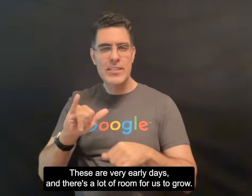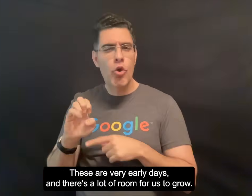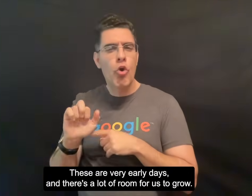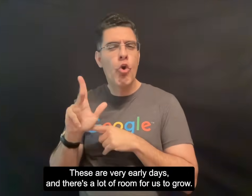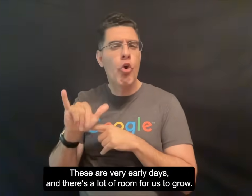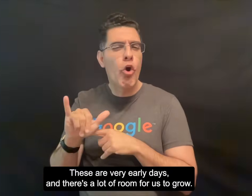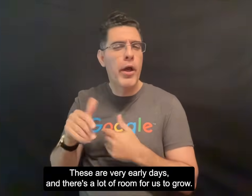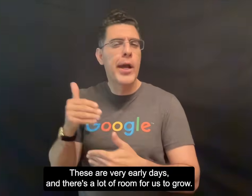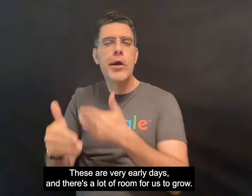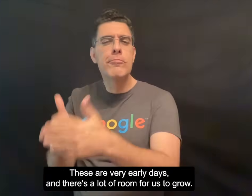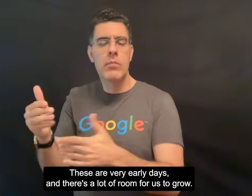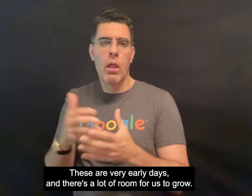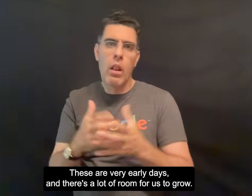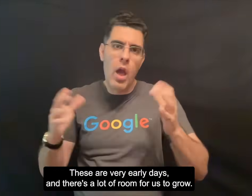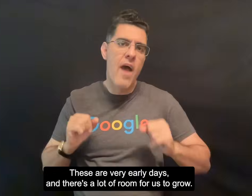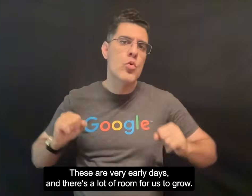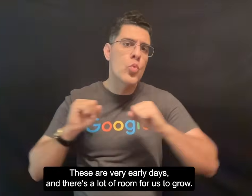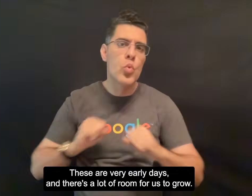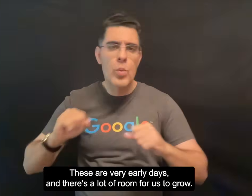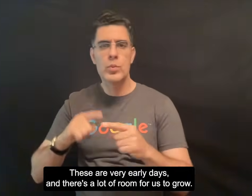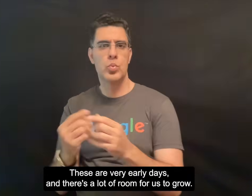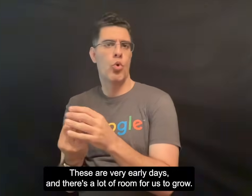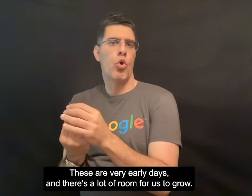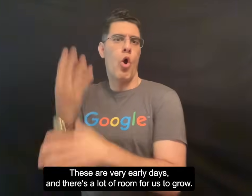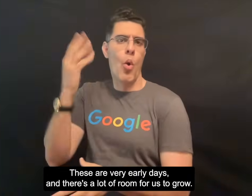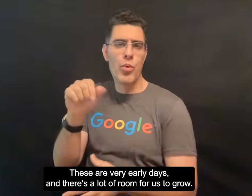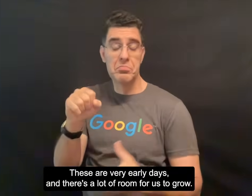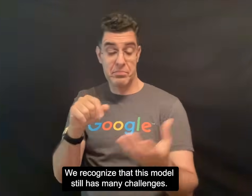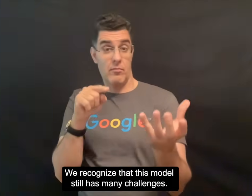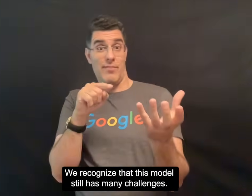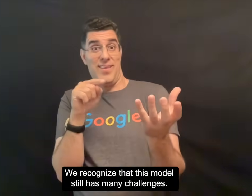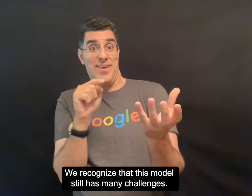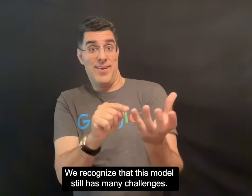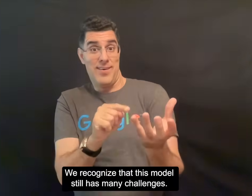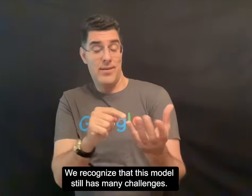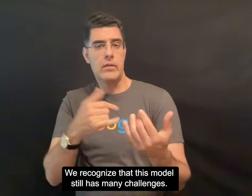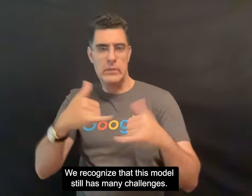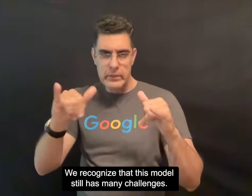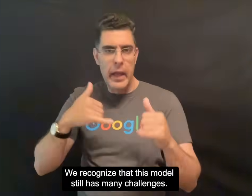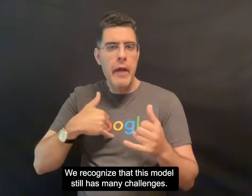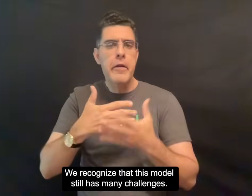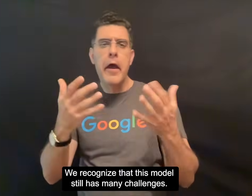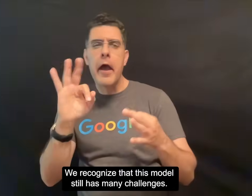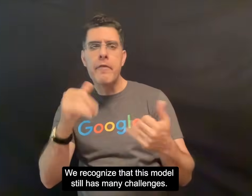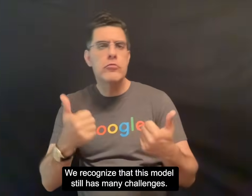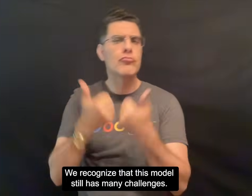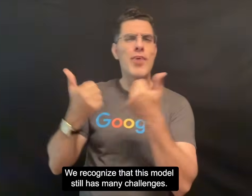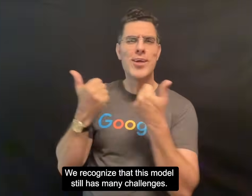These are very early days, and there's a lot of room for us to grow. We recognize that this model still has many